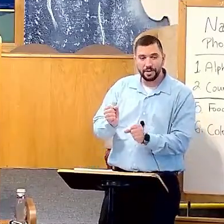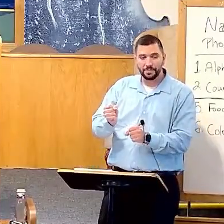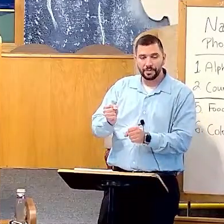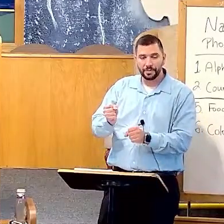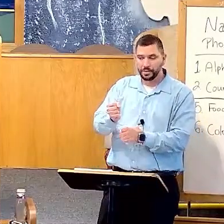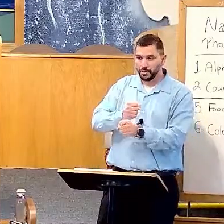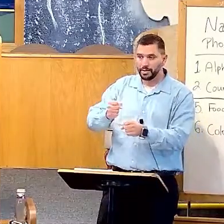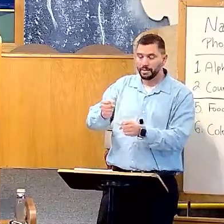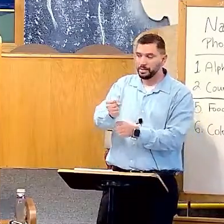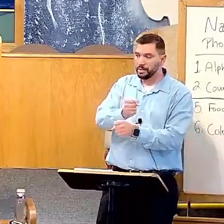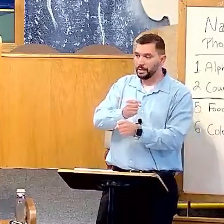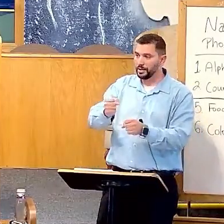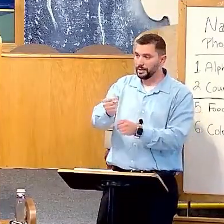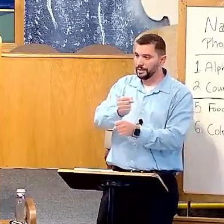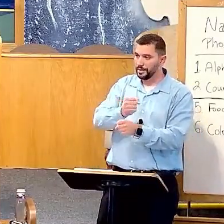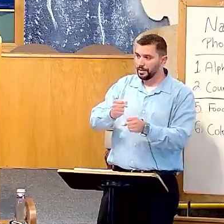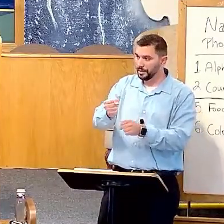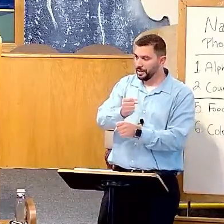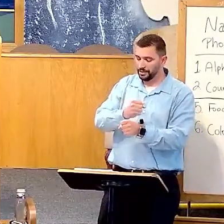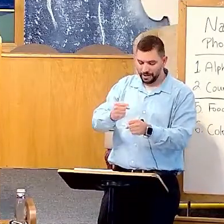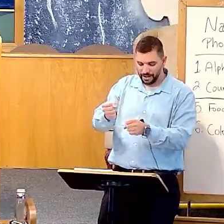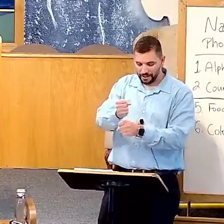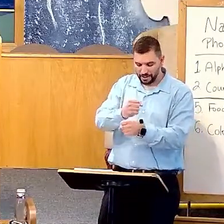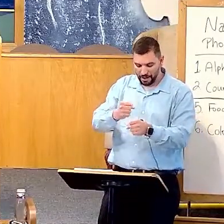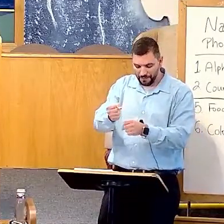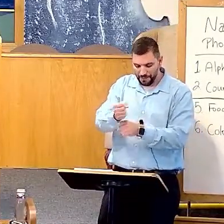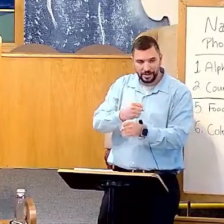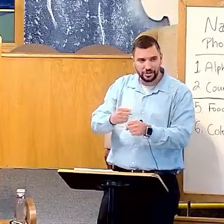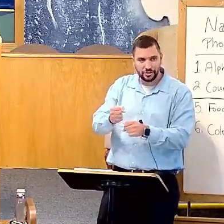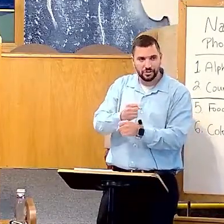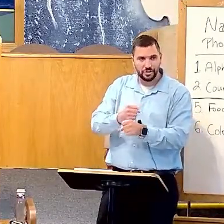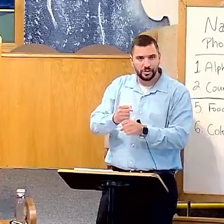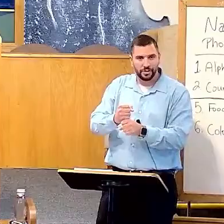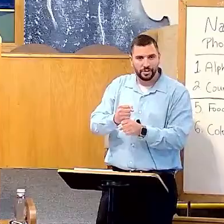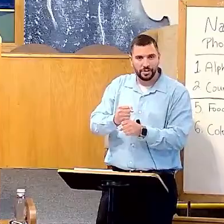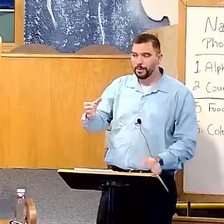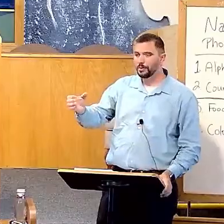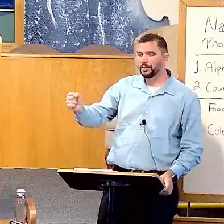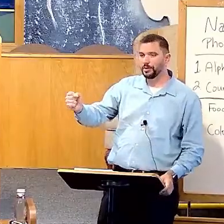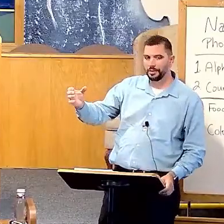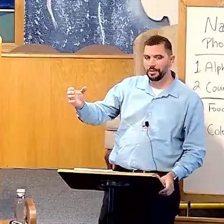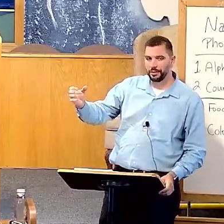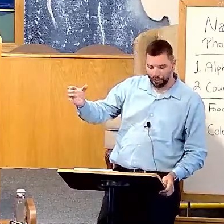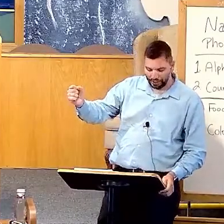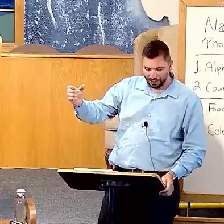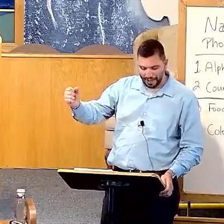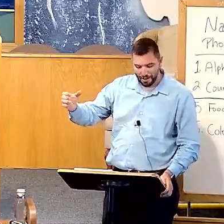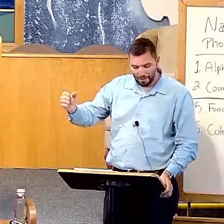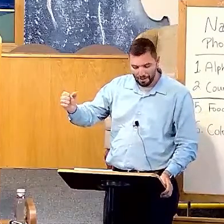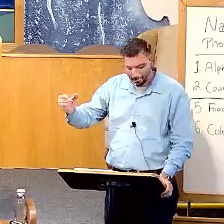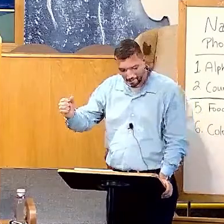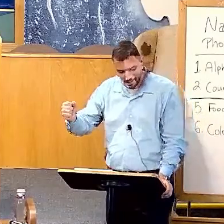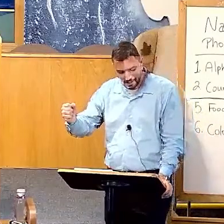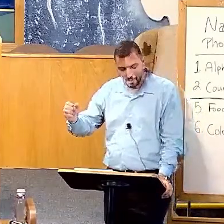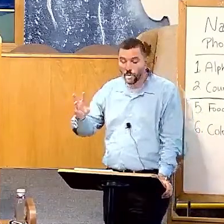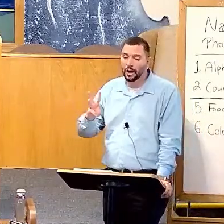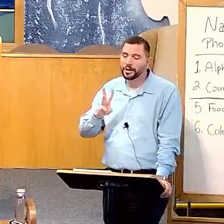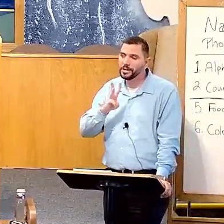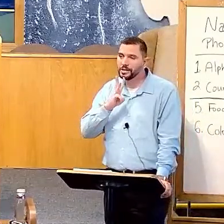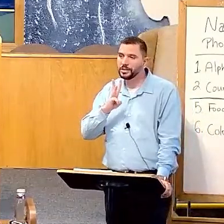you're grinding the coffee beans. Milk, you're milking the cow. Water,